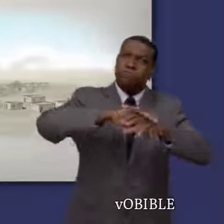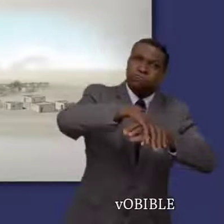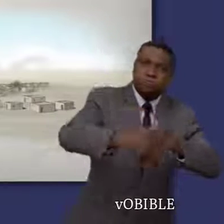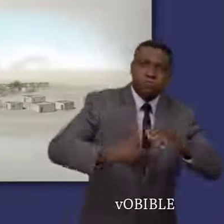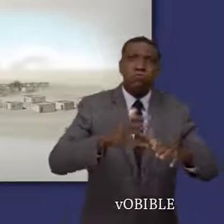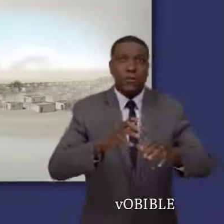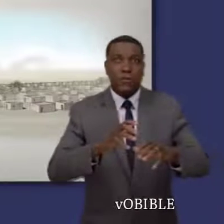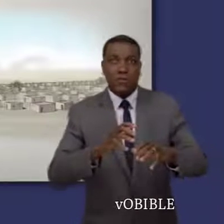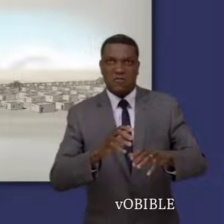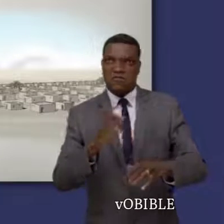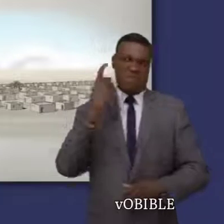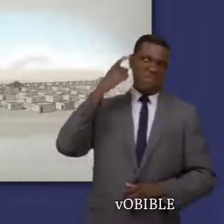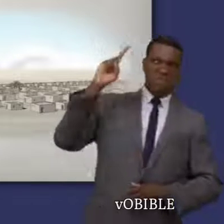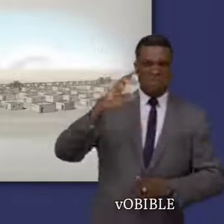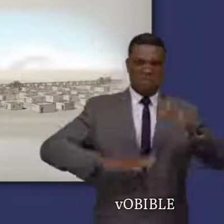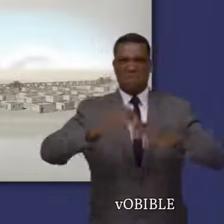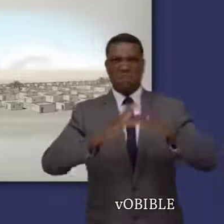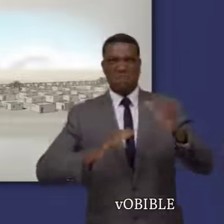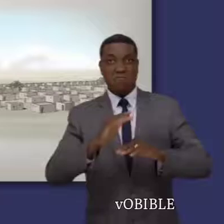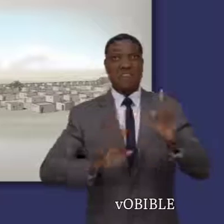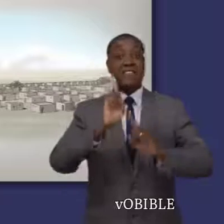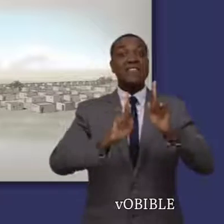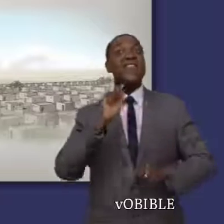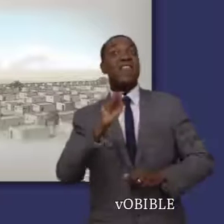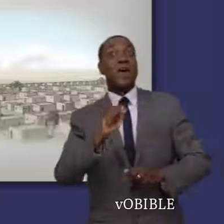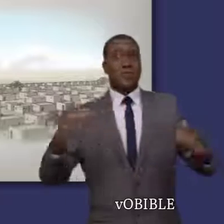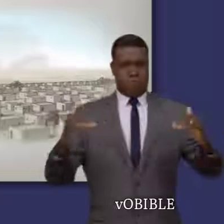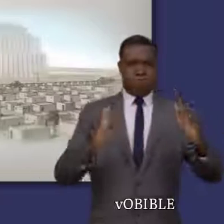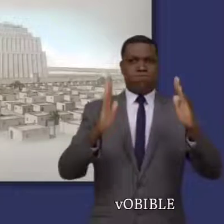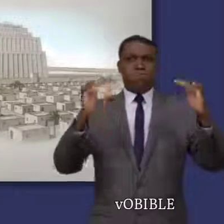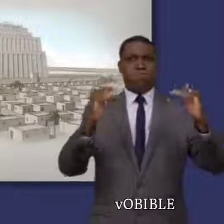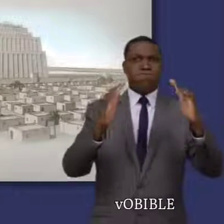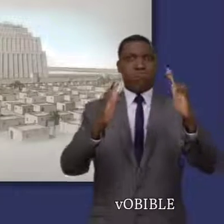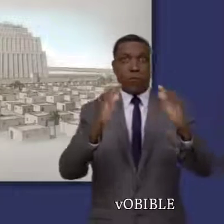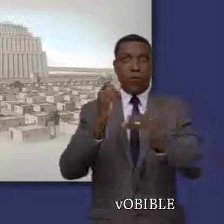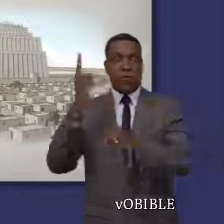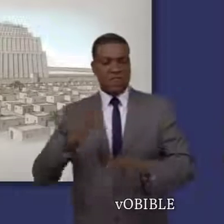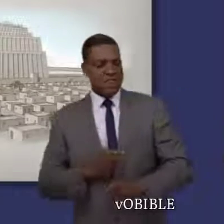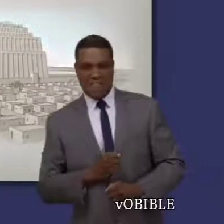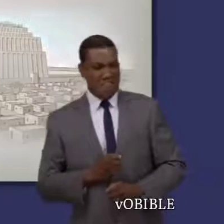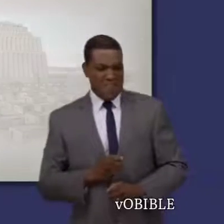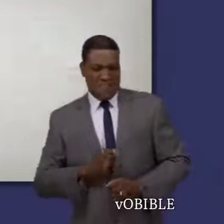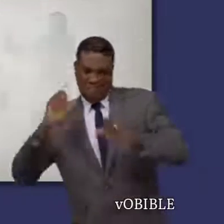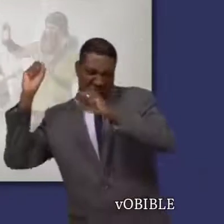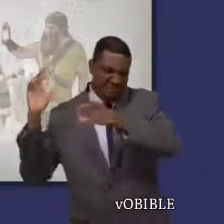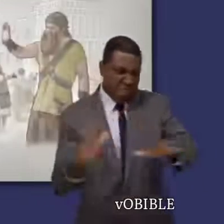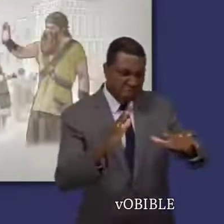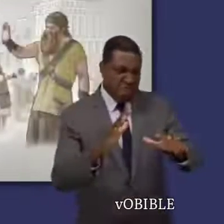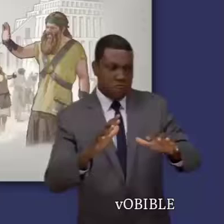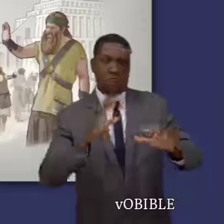a city with a great tower, thus defying God's purpose for humans to fill the earth. But